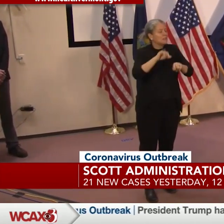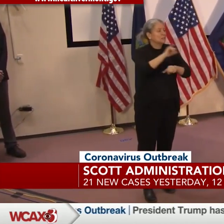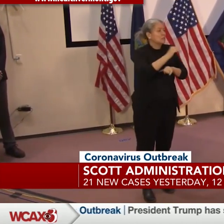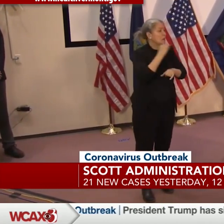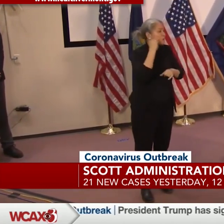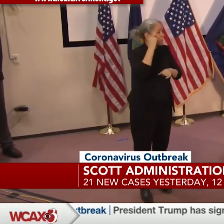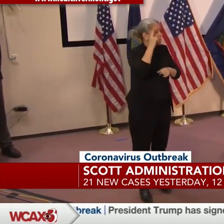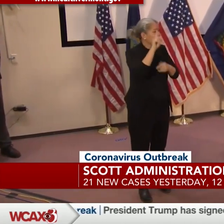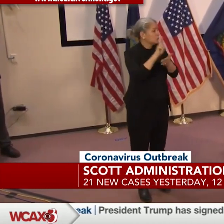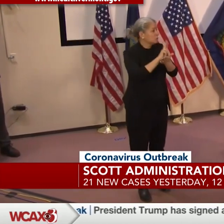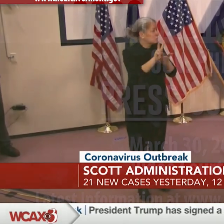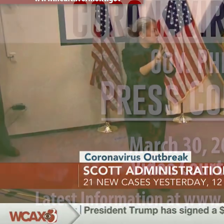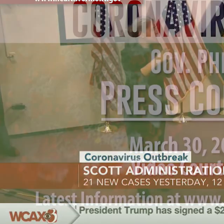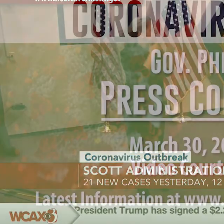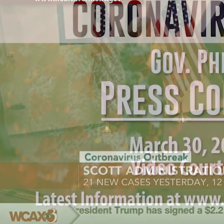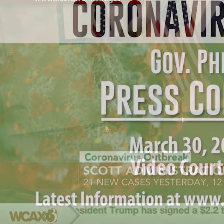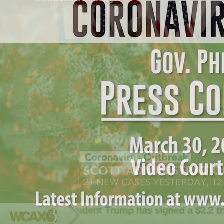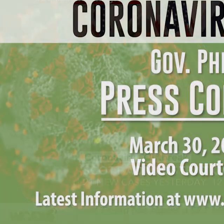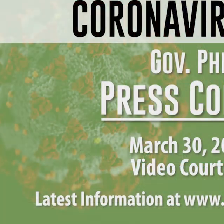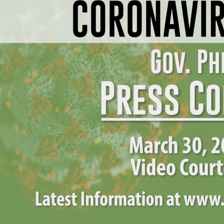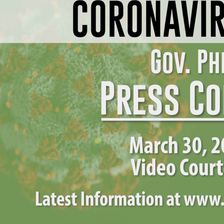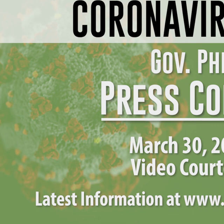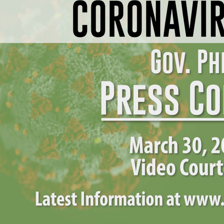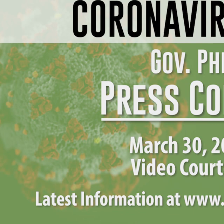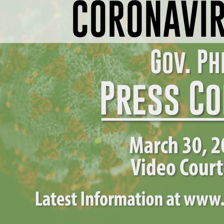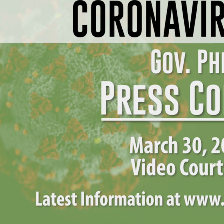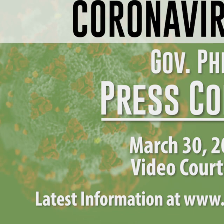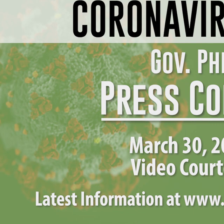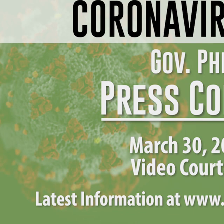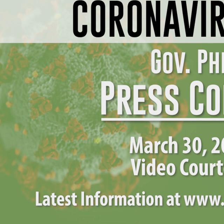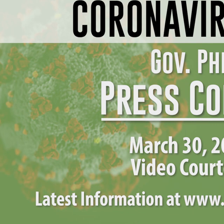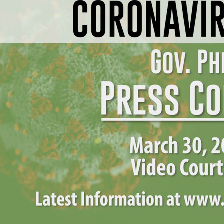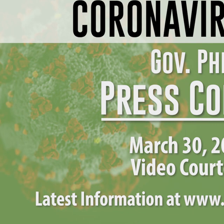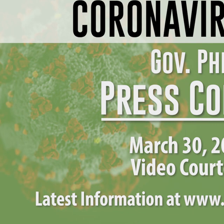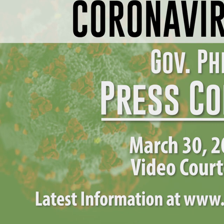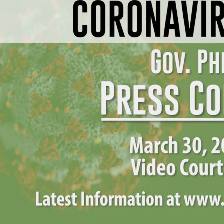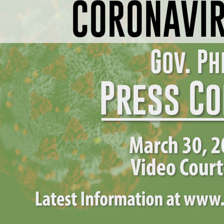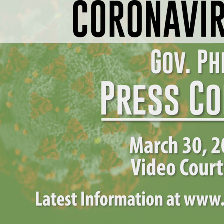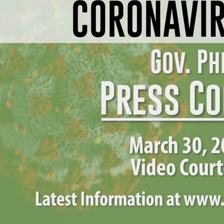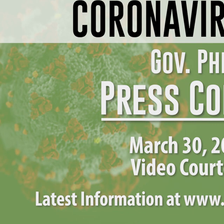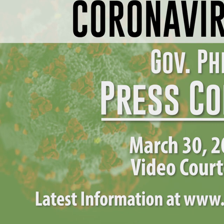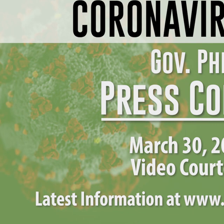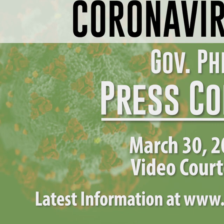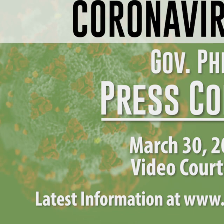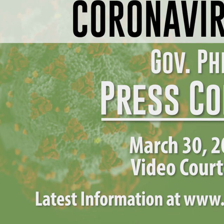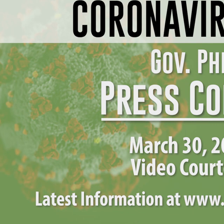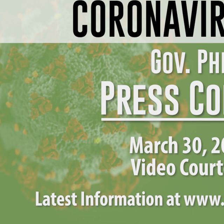thank the Attorney General for participating today in his partnership in this effort as well. Thank you. Thank you.